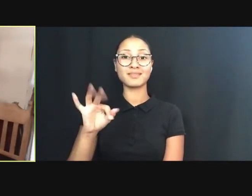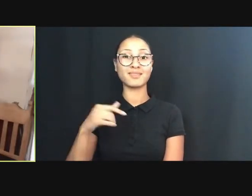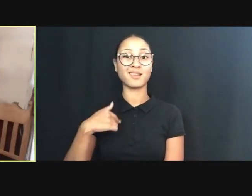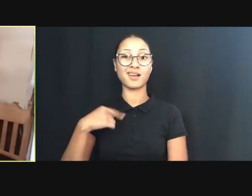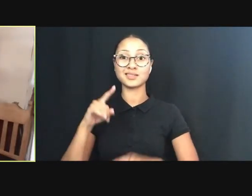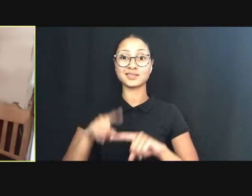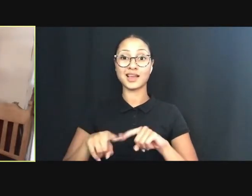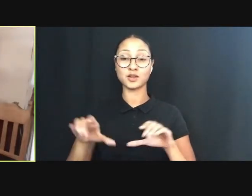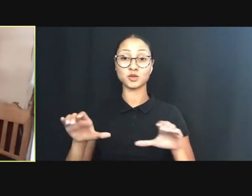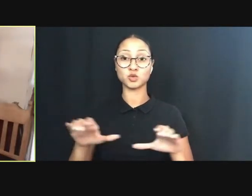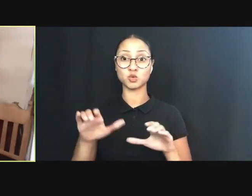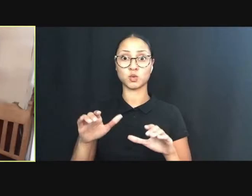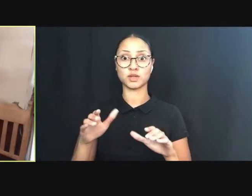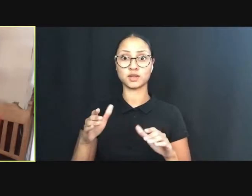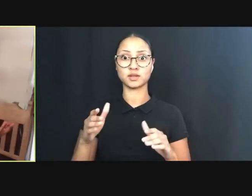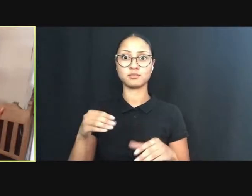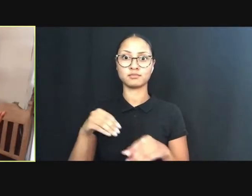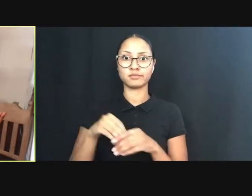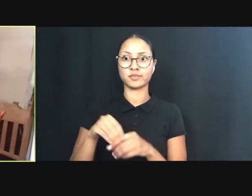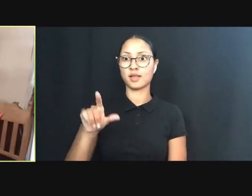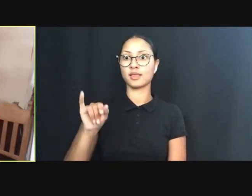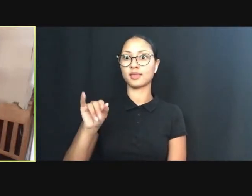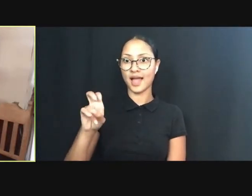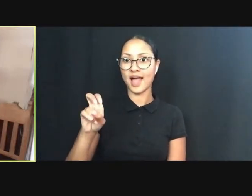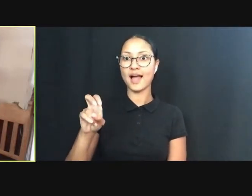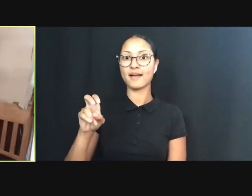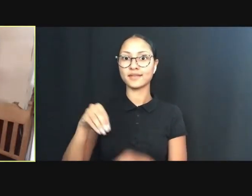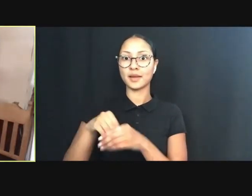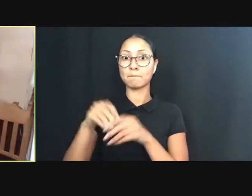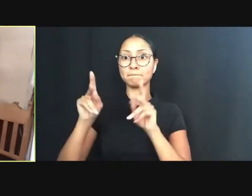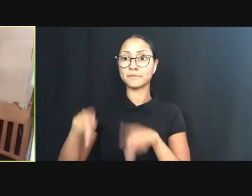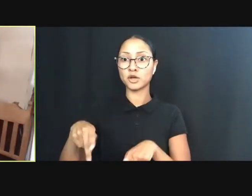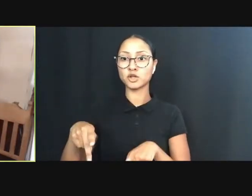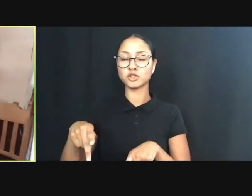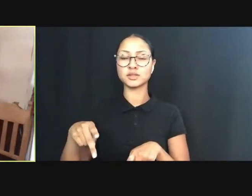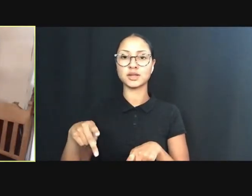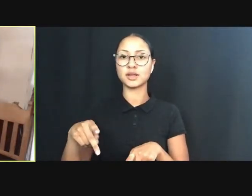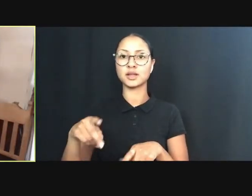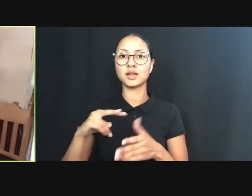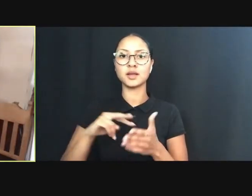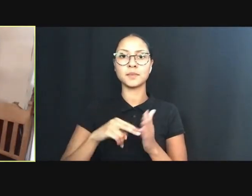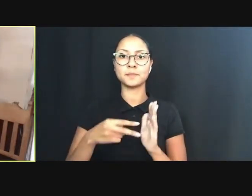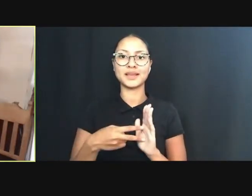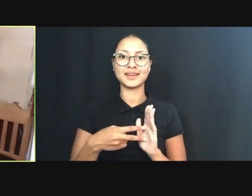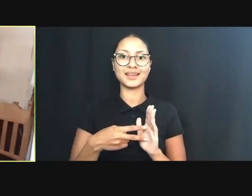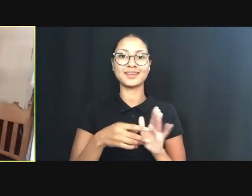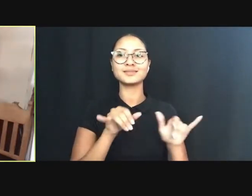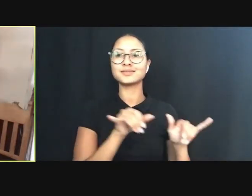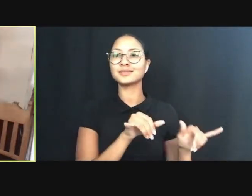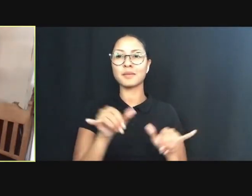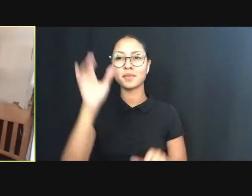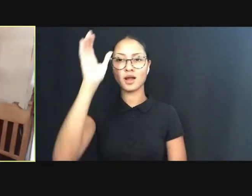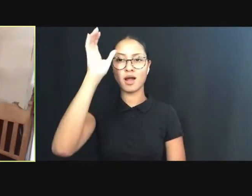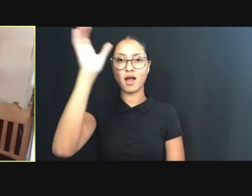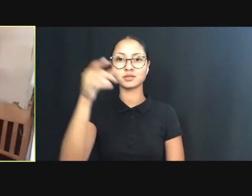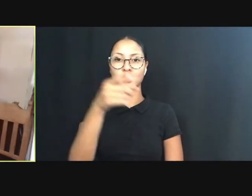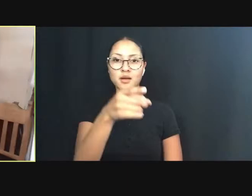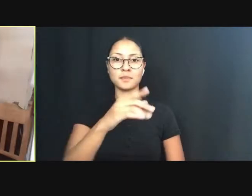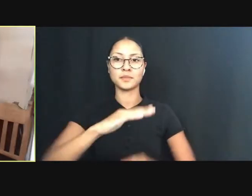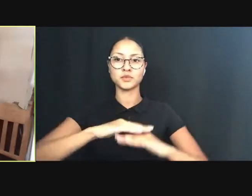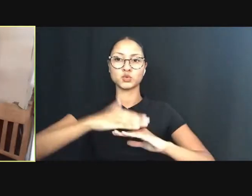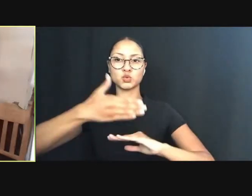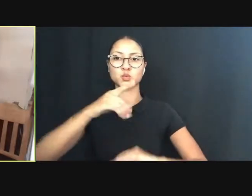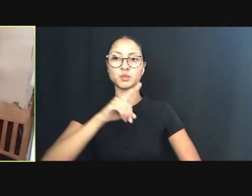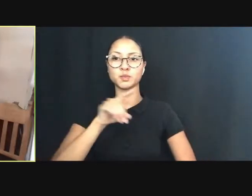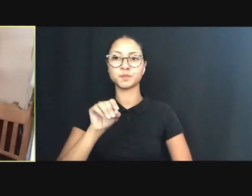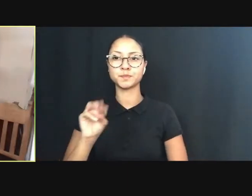doesn't necessarily mean I have suddenly more capacity because it's a computer. So I'm like, all right, that those days